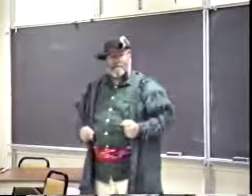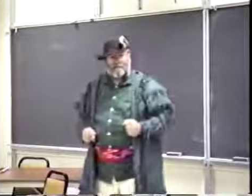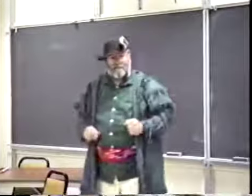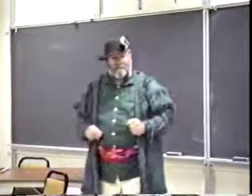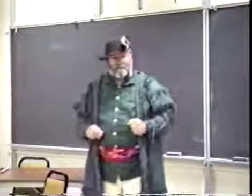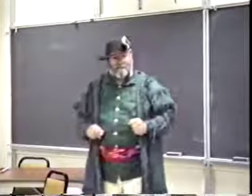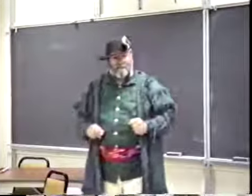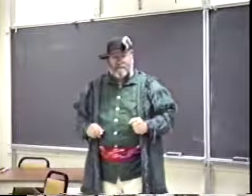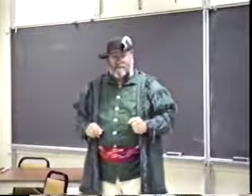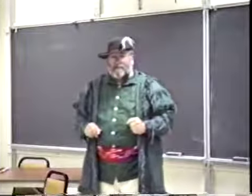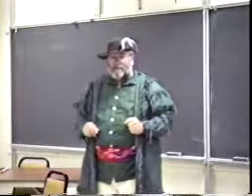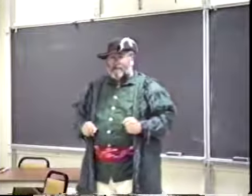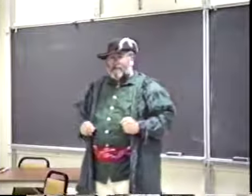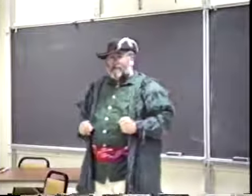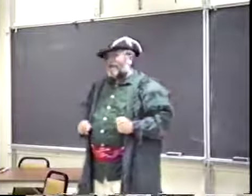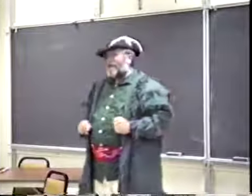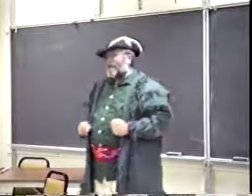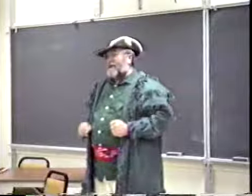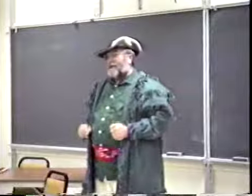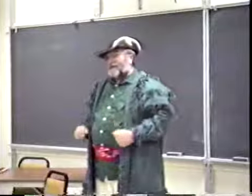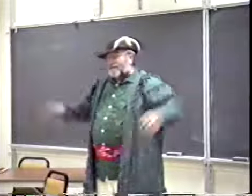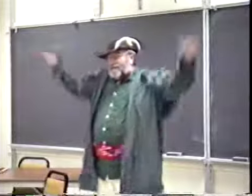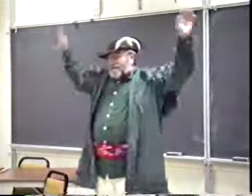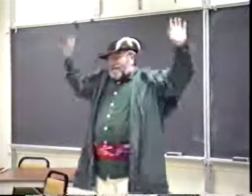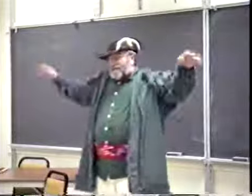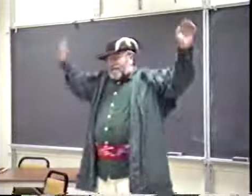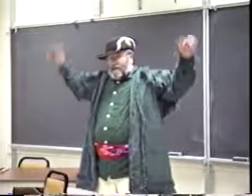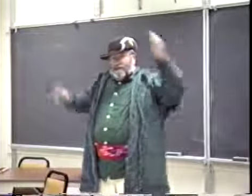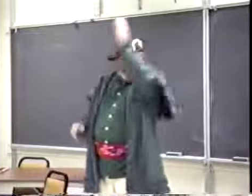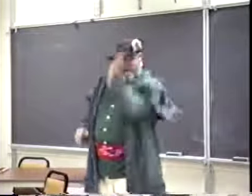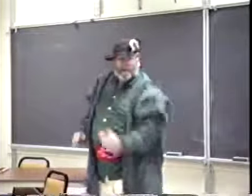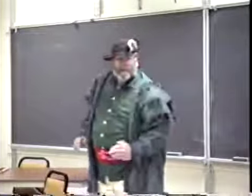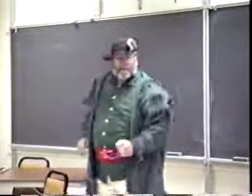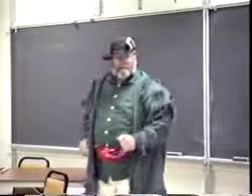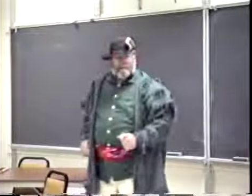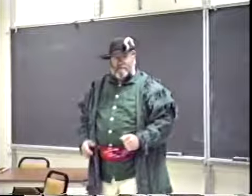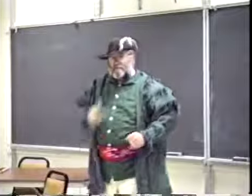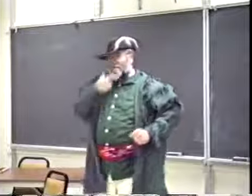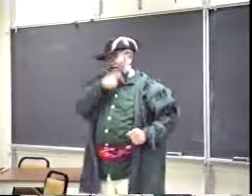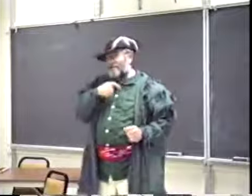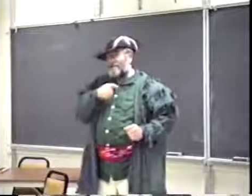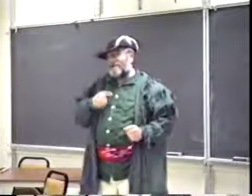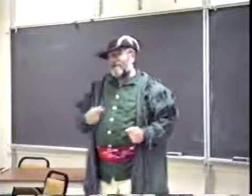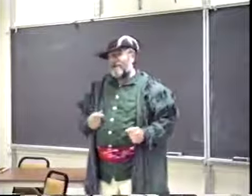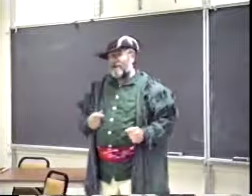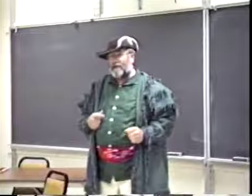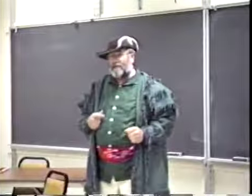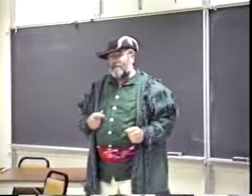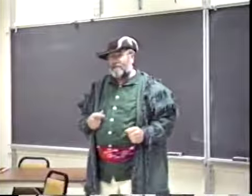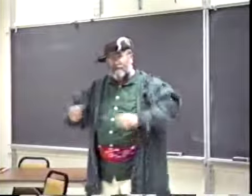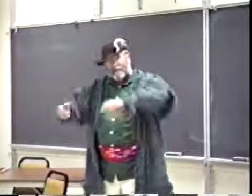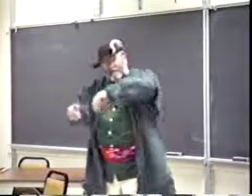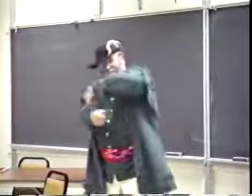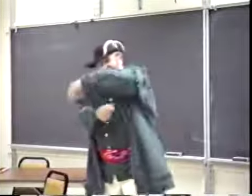comfortable. Then came thunder and lightning, made the snake mad. He started